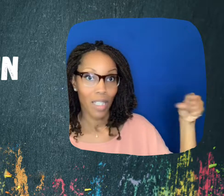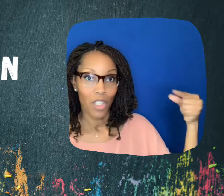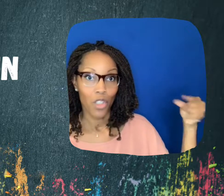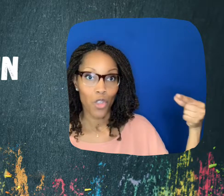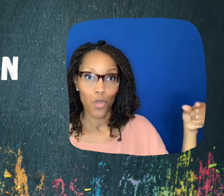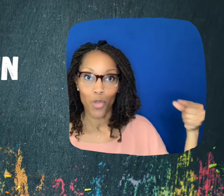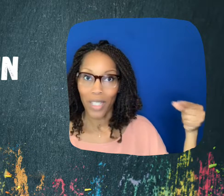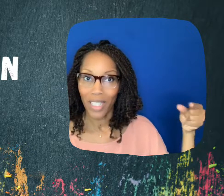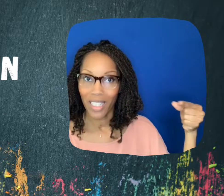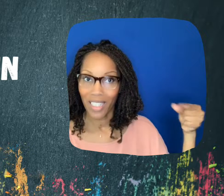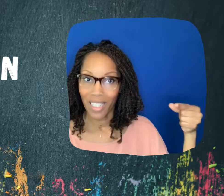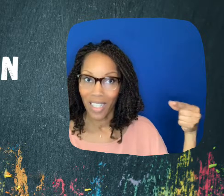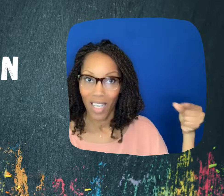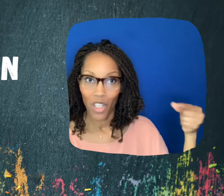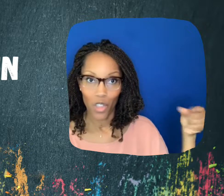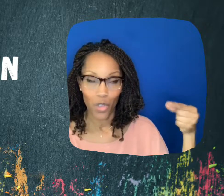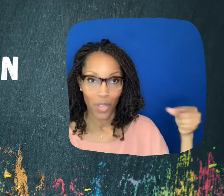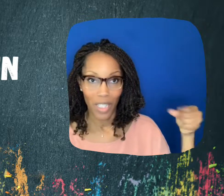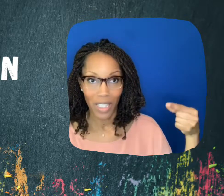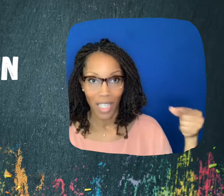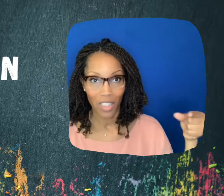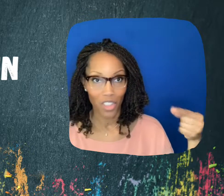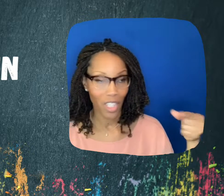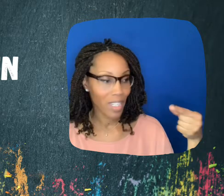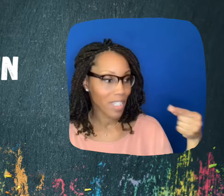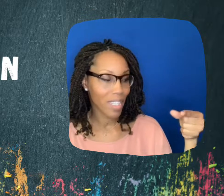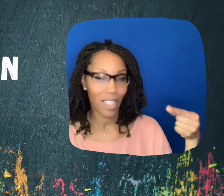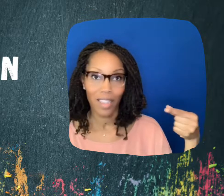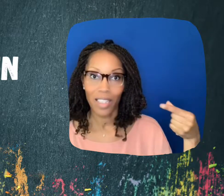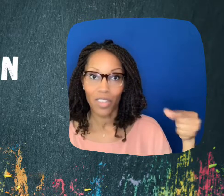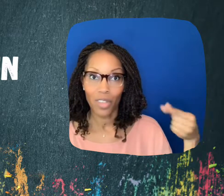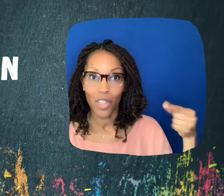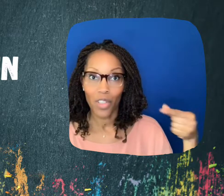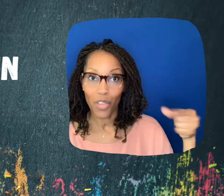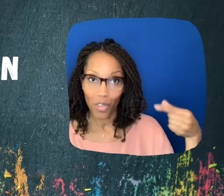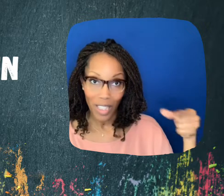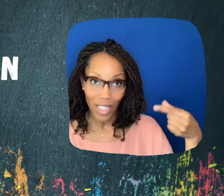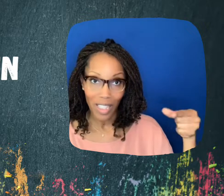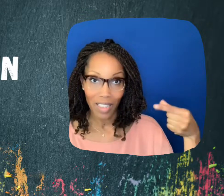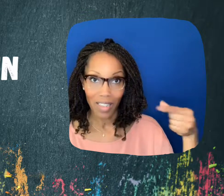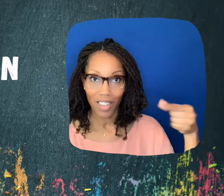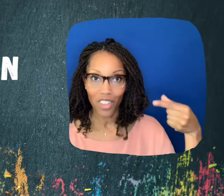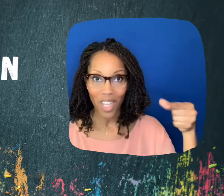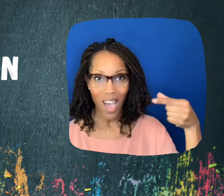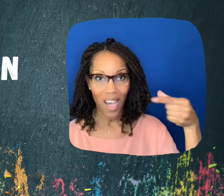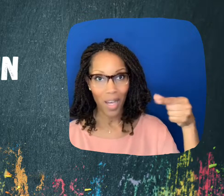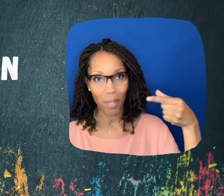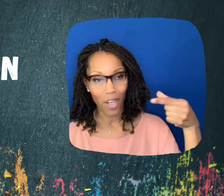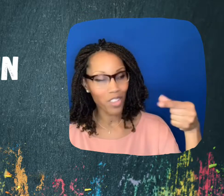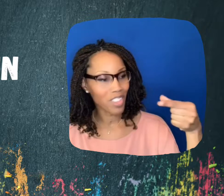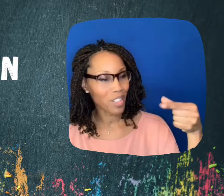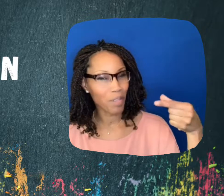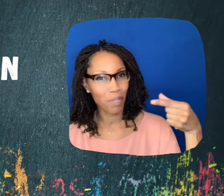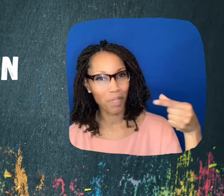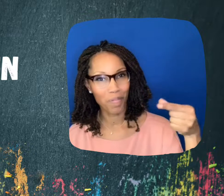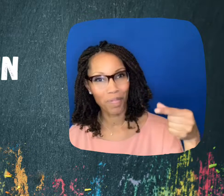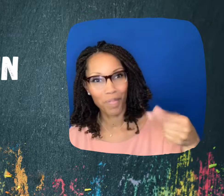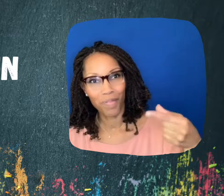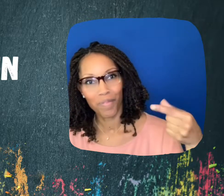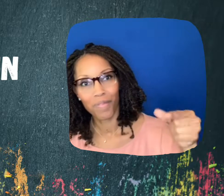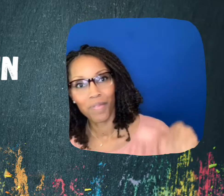it. Green, green, can you shake it like this? Green, good job,